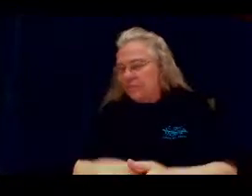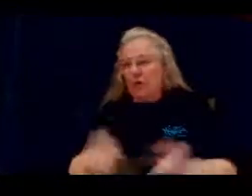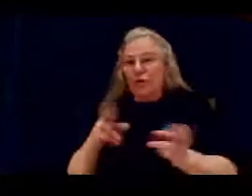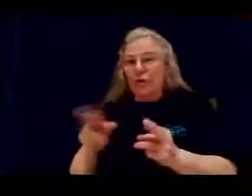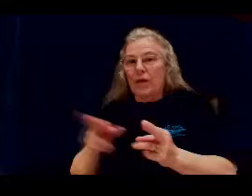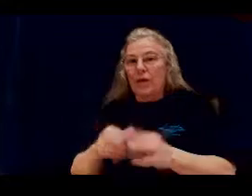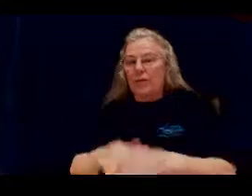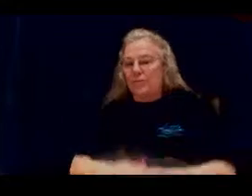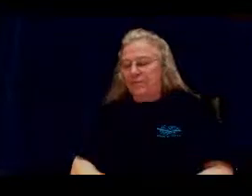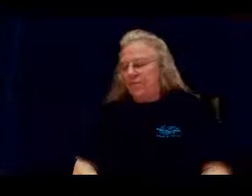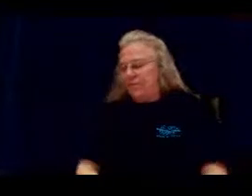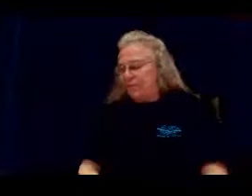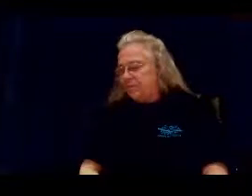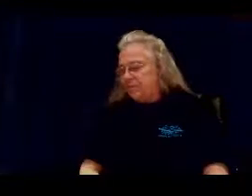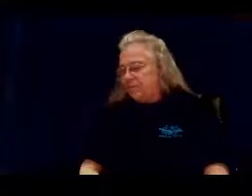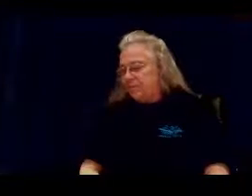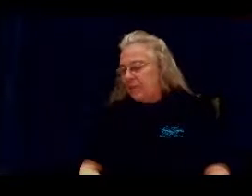Are you ready?